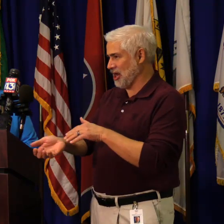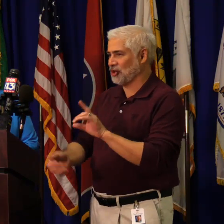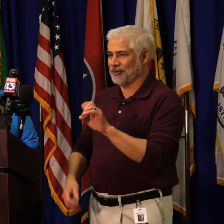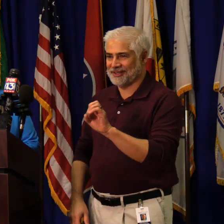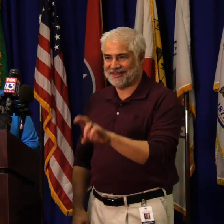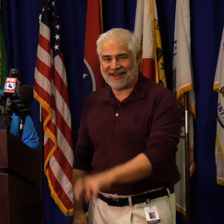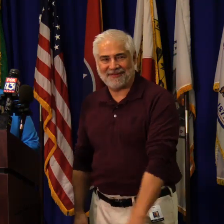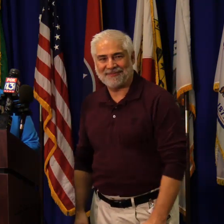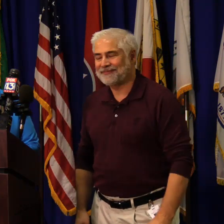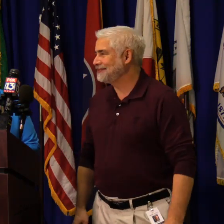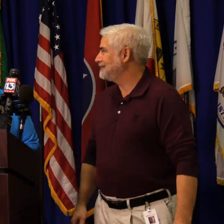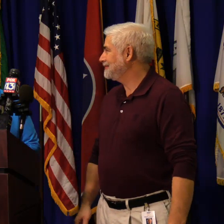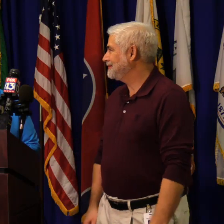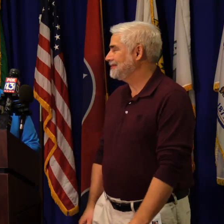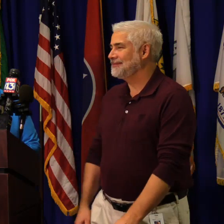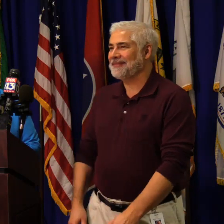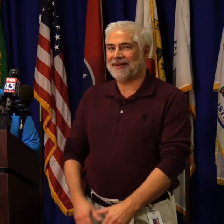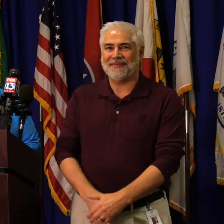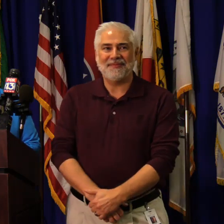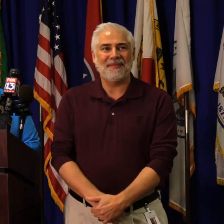Yes, Doctorate.